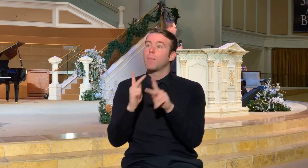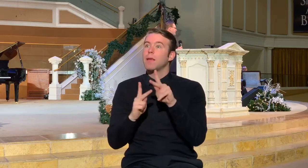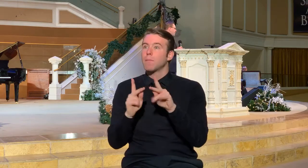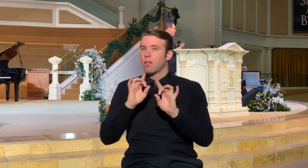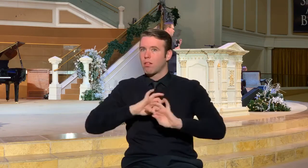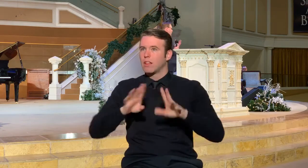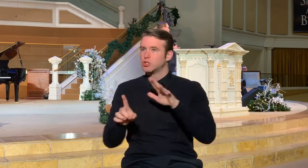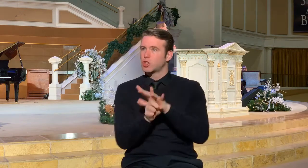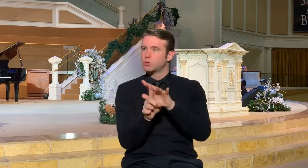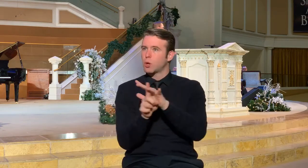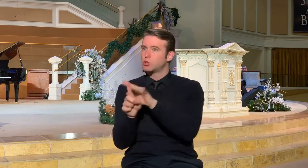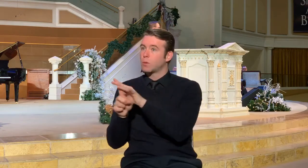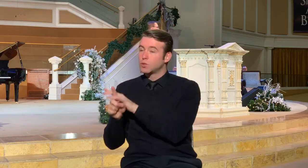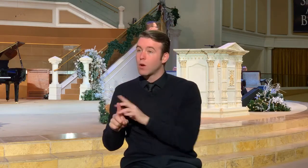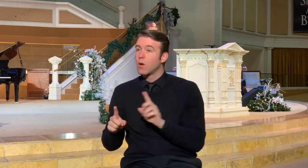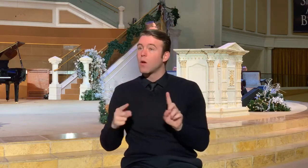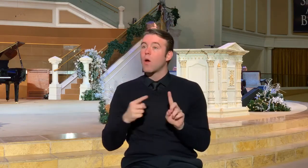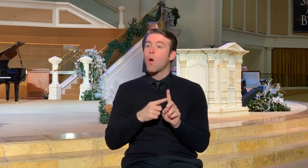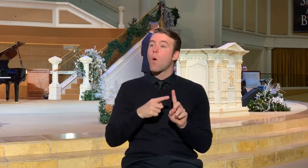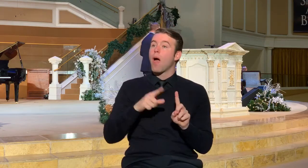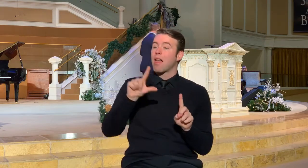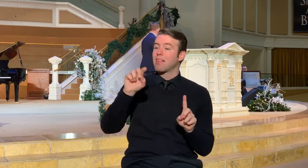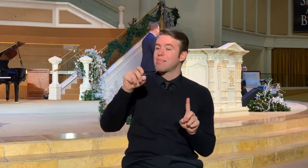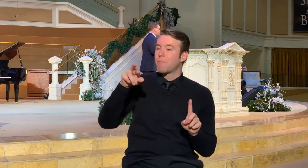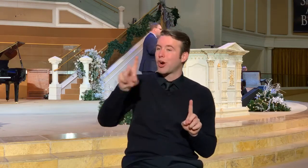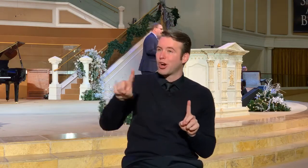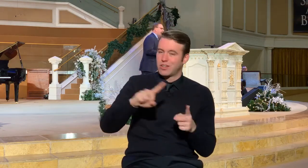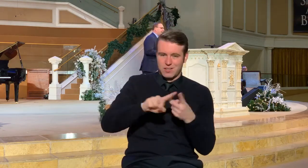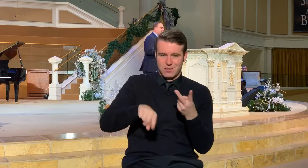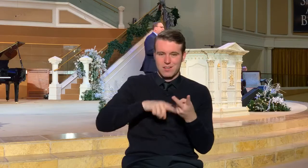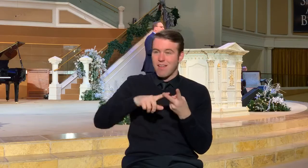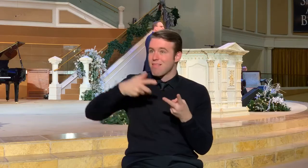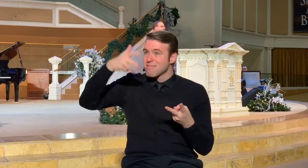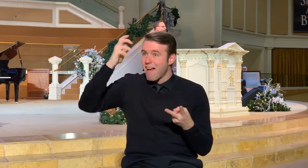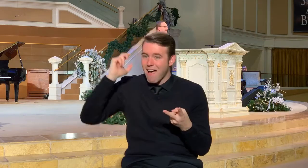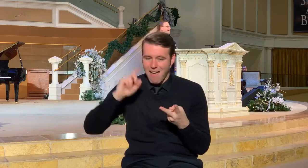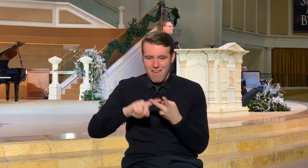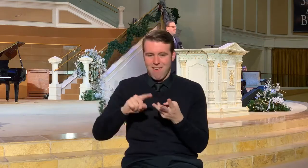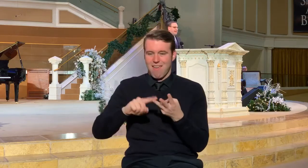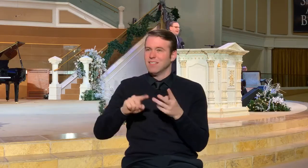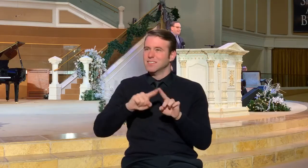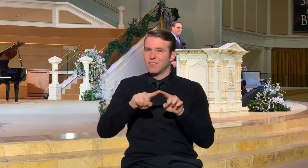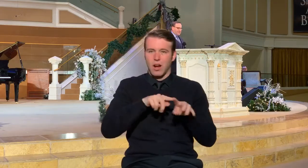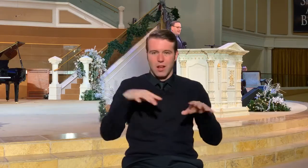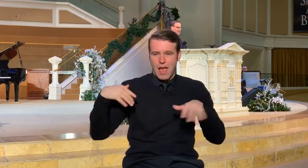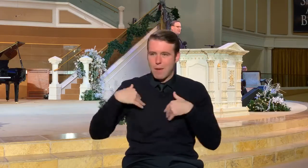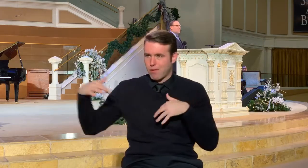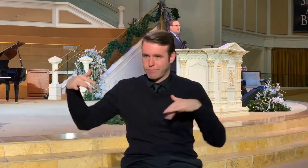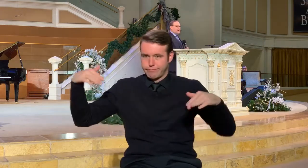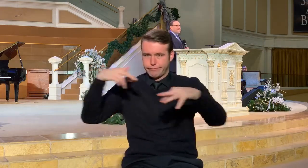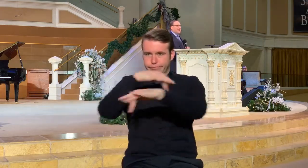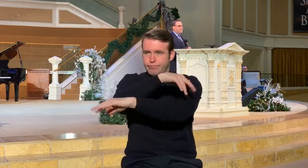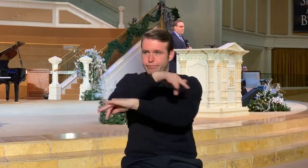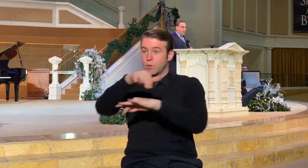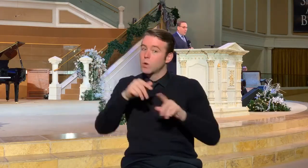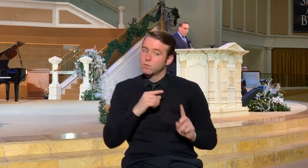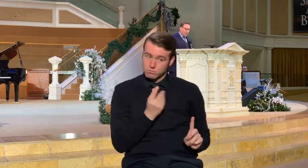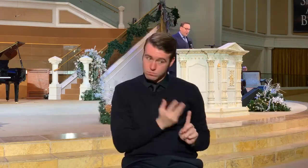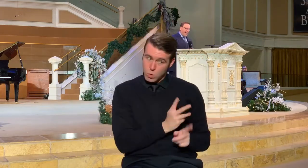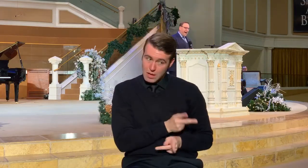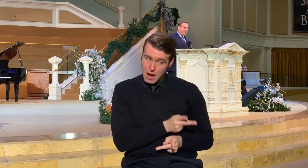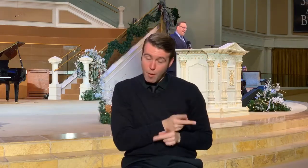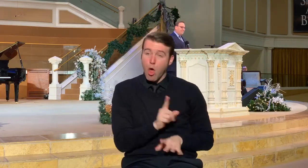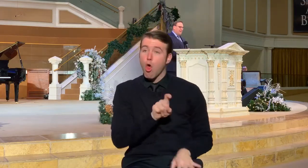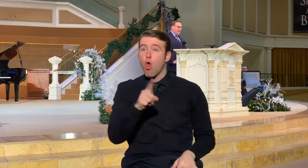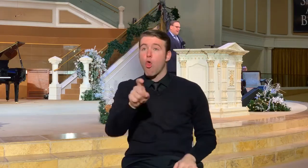up. And one was a leopard, and one was an elephant, and one was a lion. And they said, you want to be careful, don't